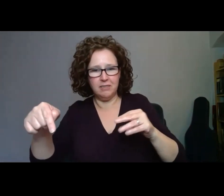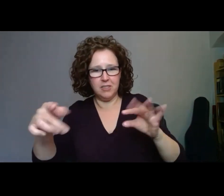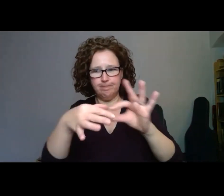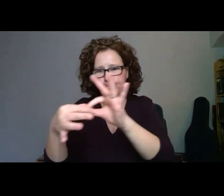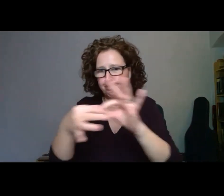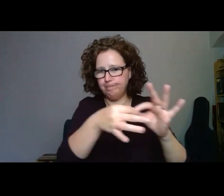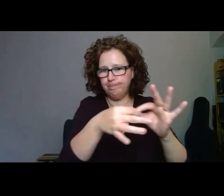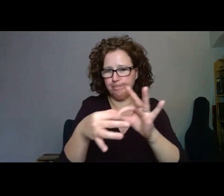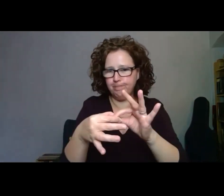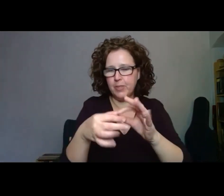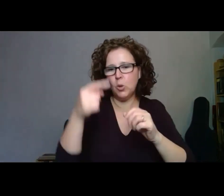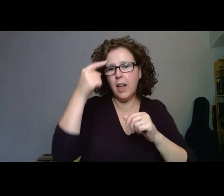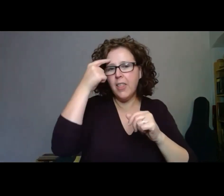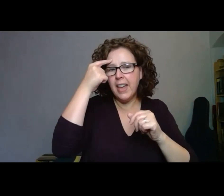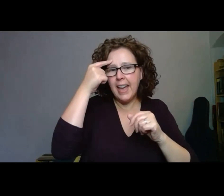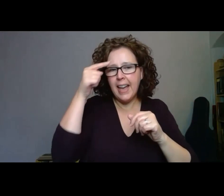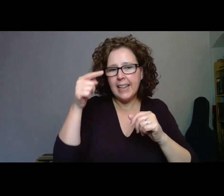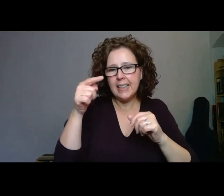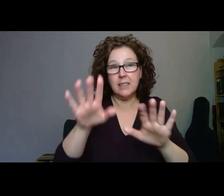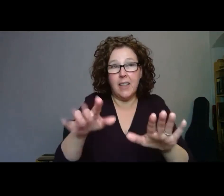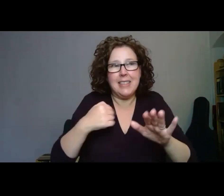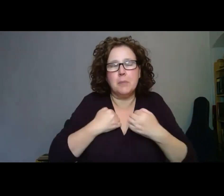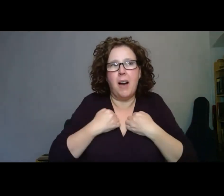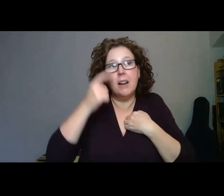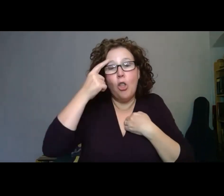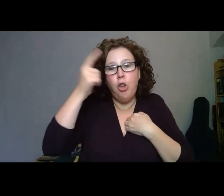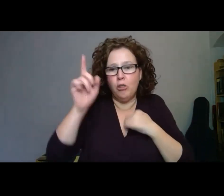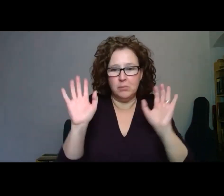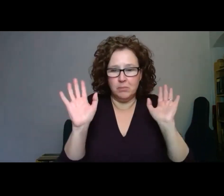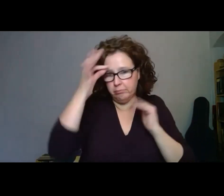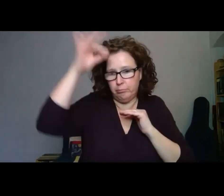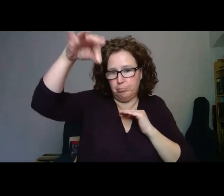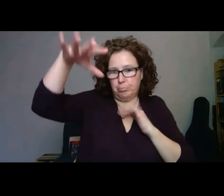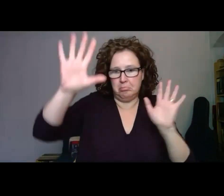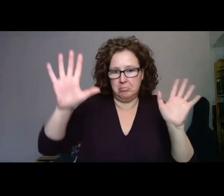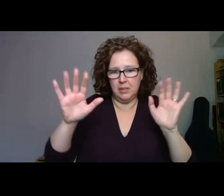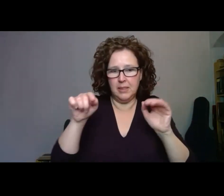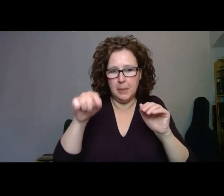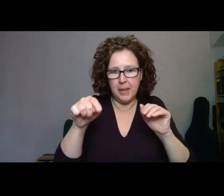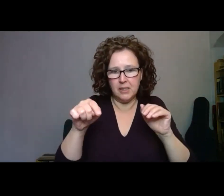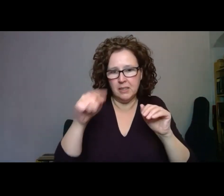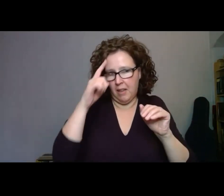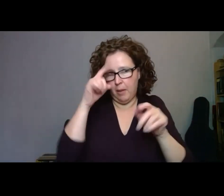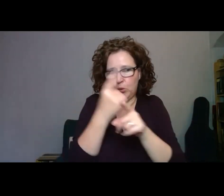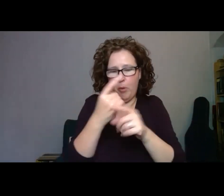I think this is just a thought, but it's something for artists in